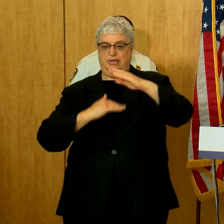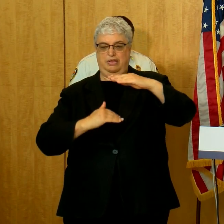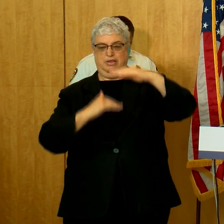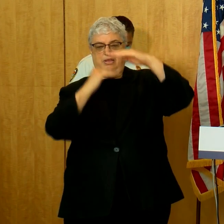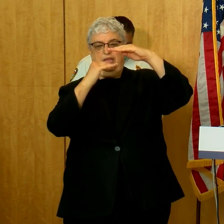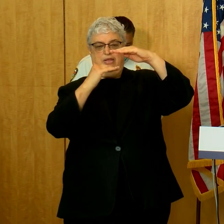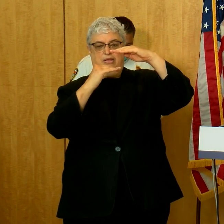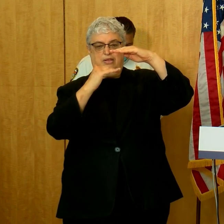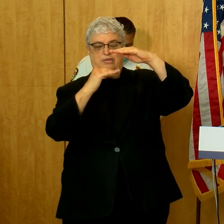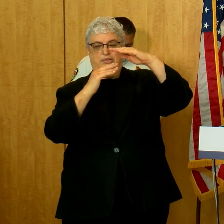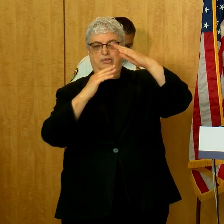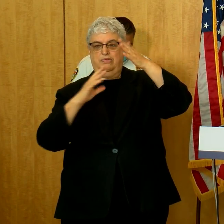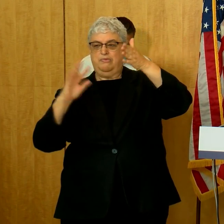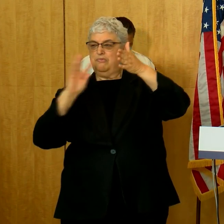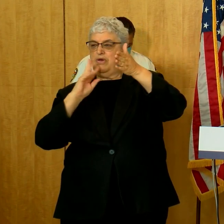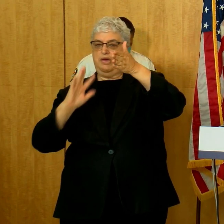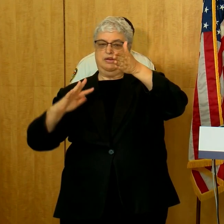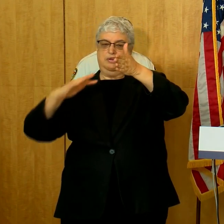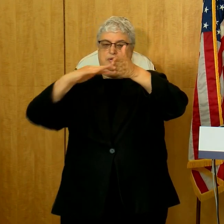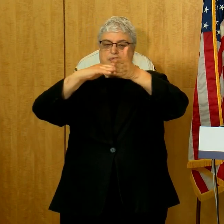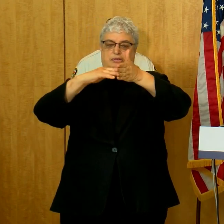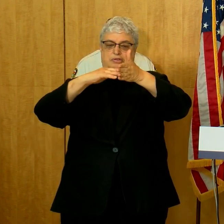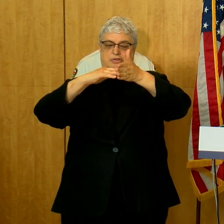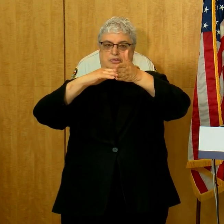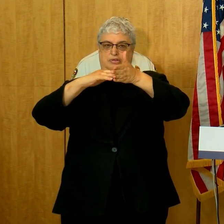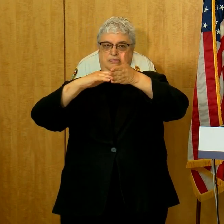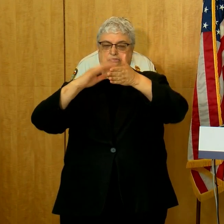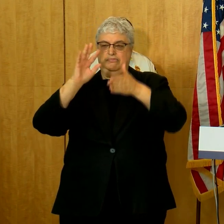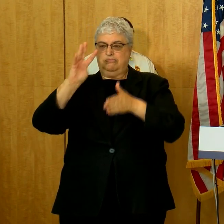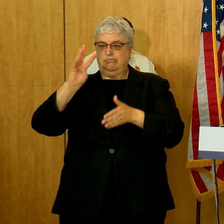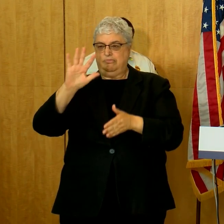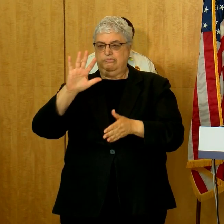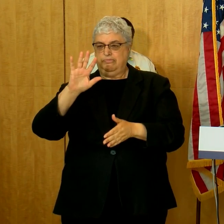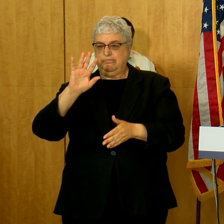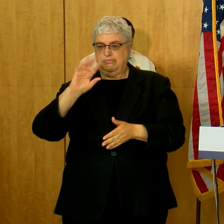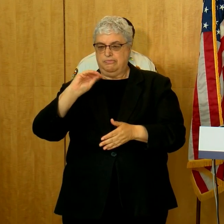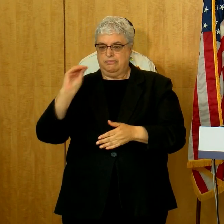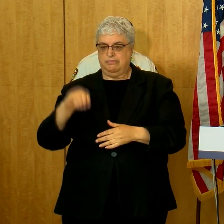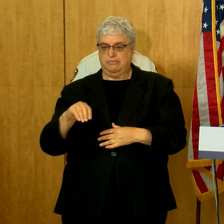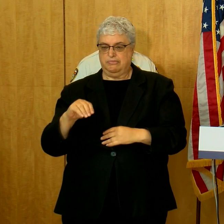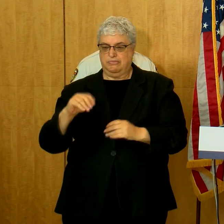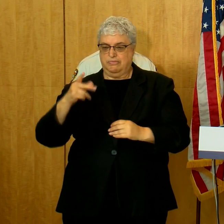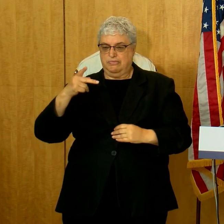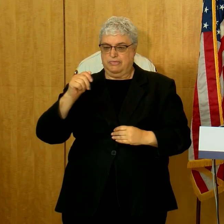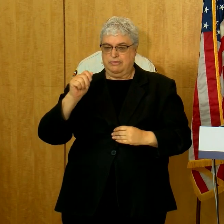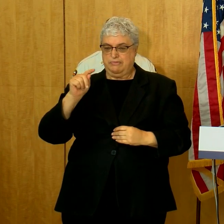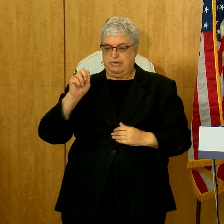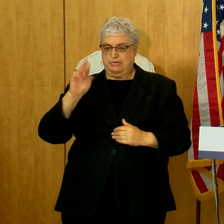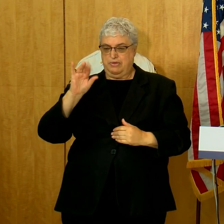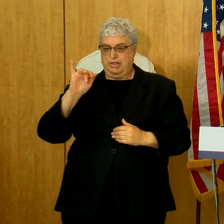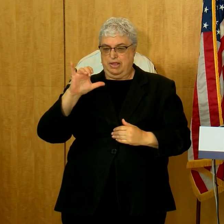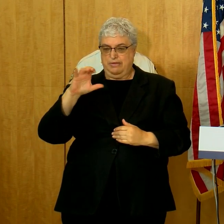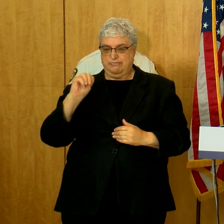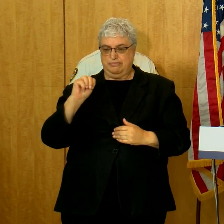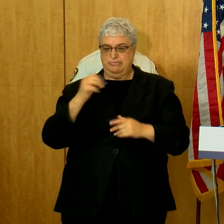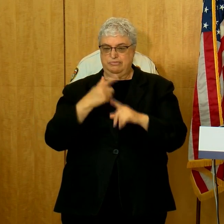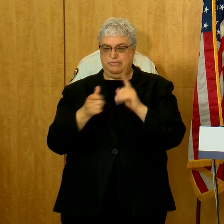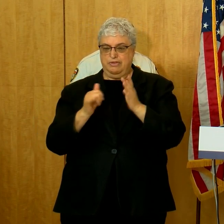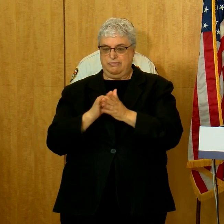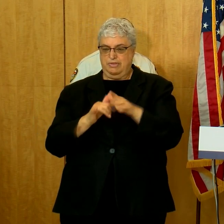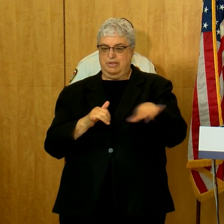coastal spine. You know, 45% of what produced petroleum for this country comes out of that